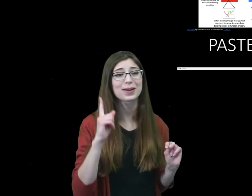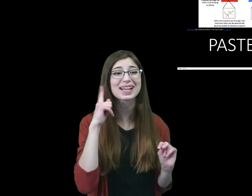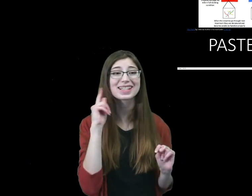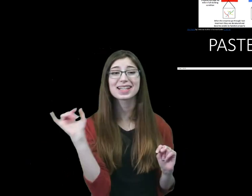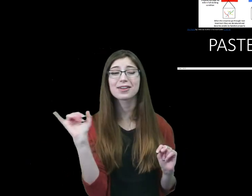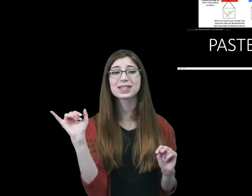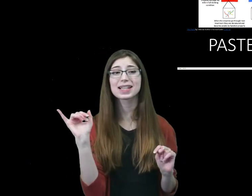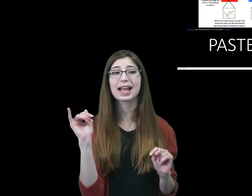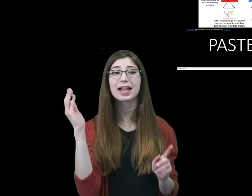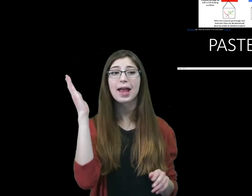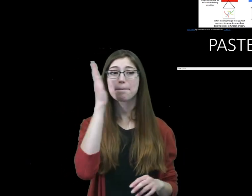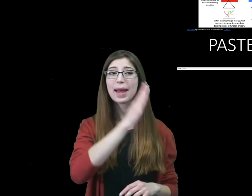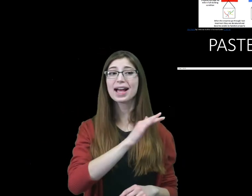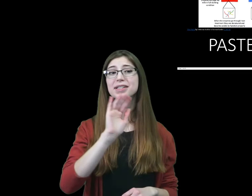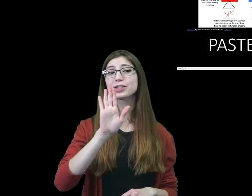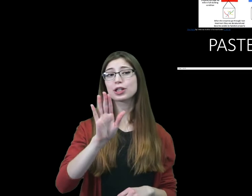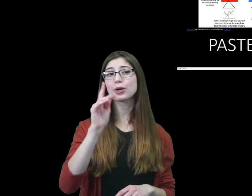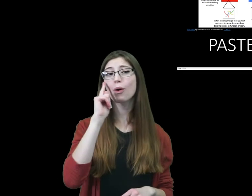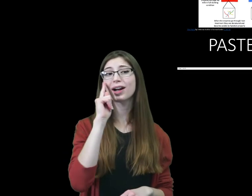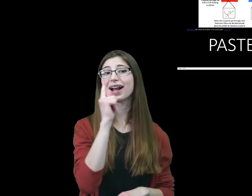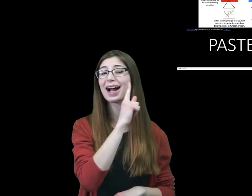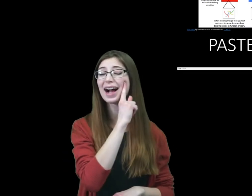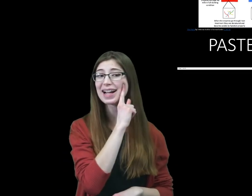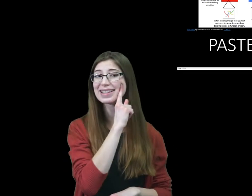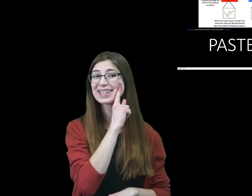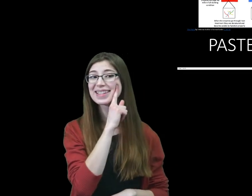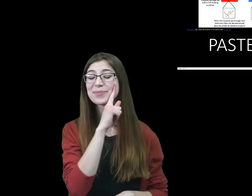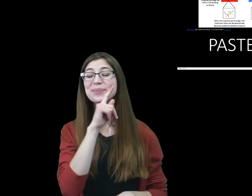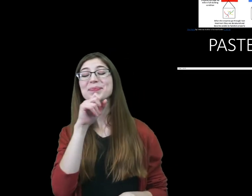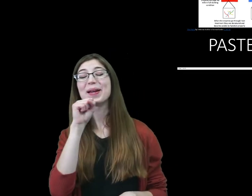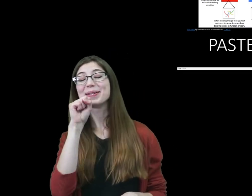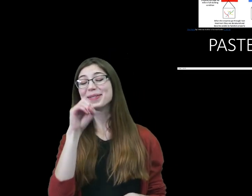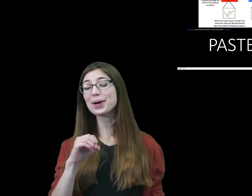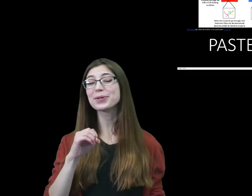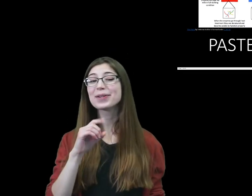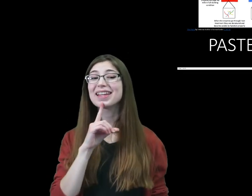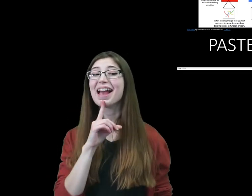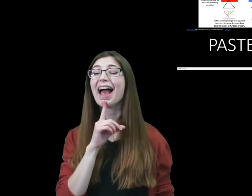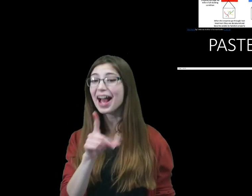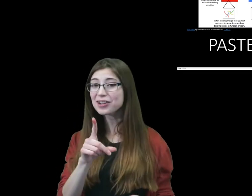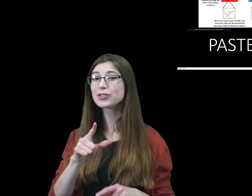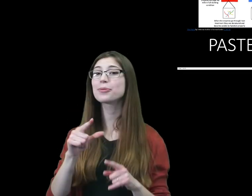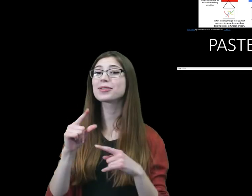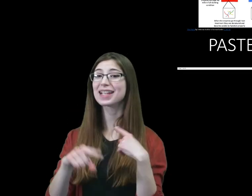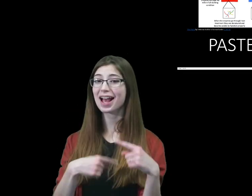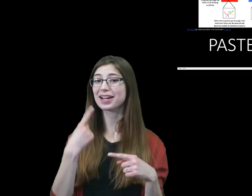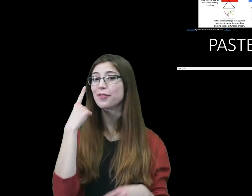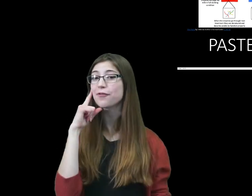it sounds like past your eyes. So the actual sign